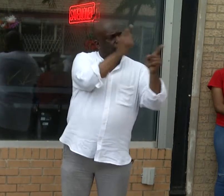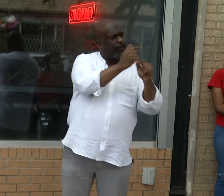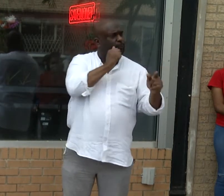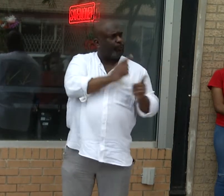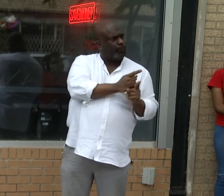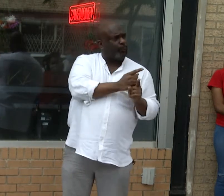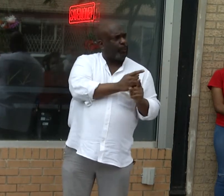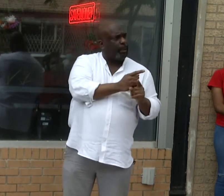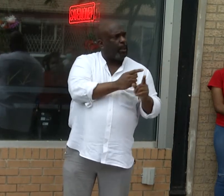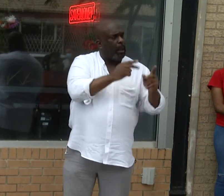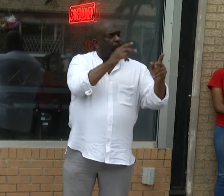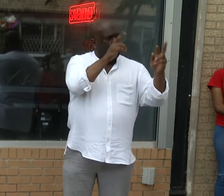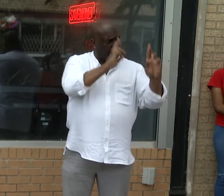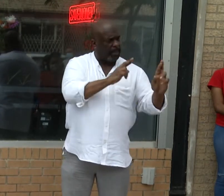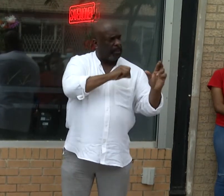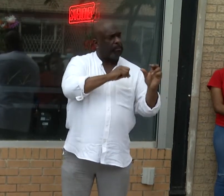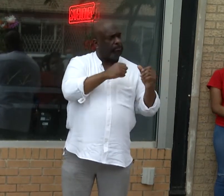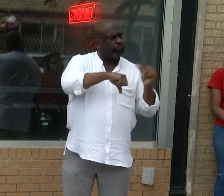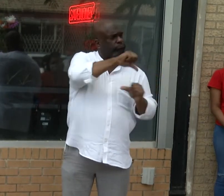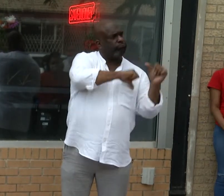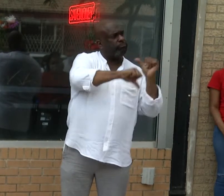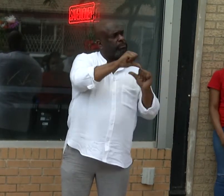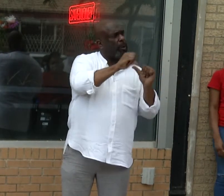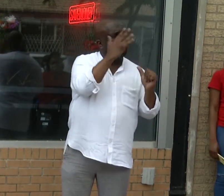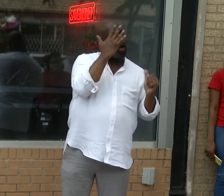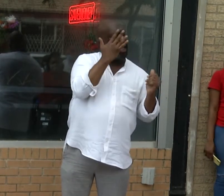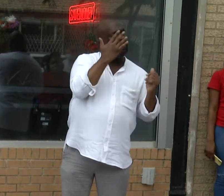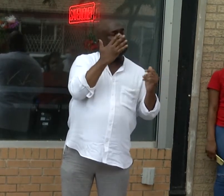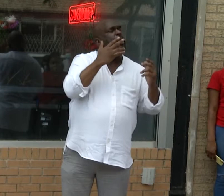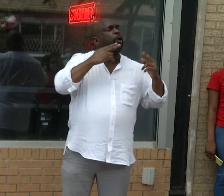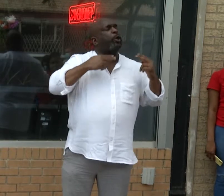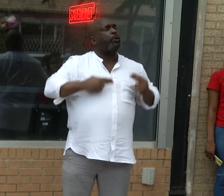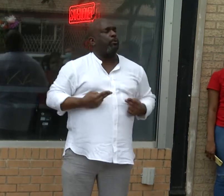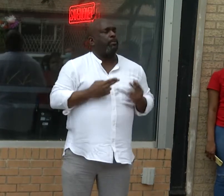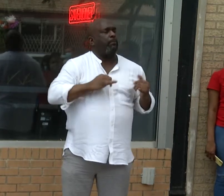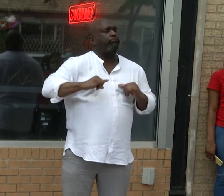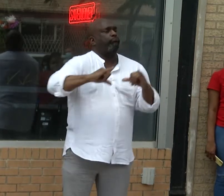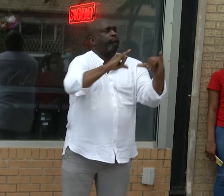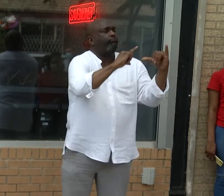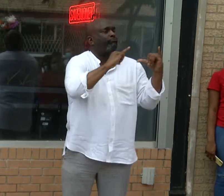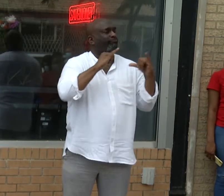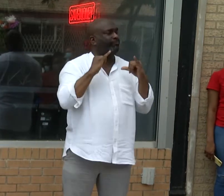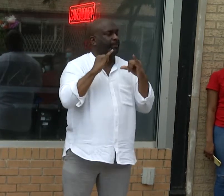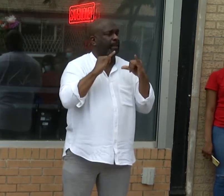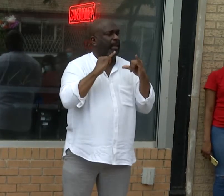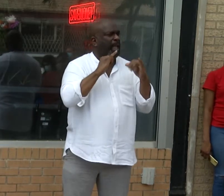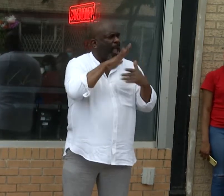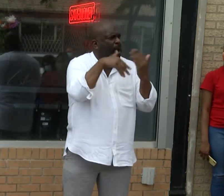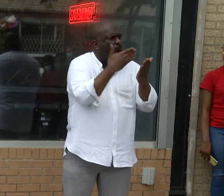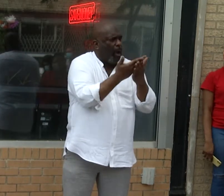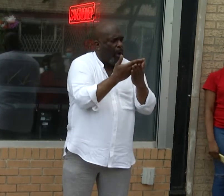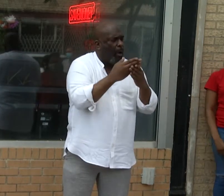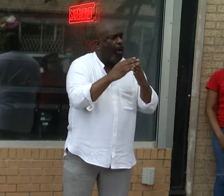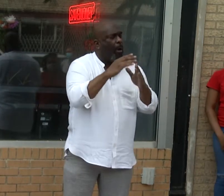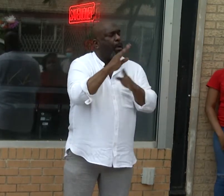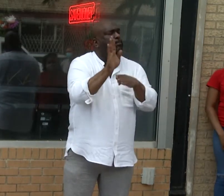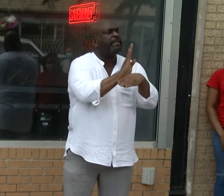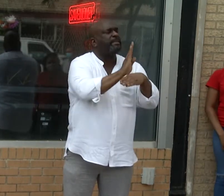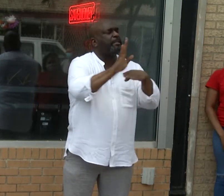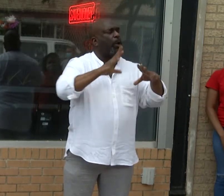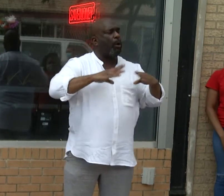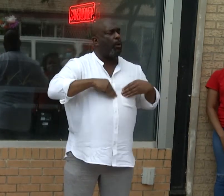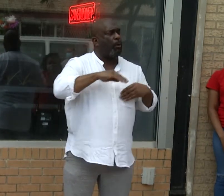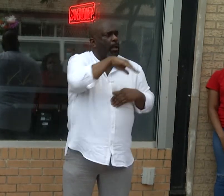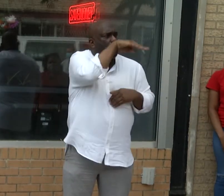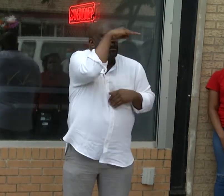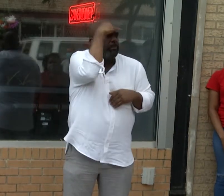sister. Respect me as a human being. And I stand with our small businesses, with our minority business enterprises, with our women